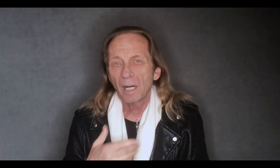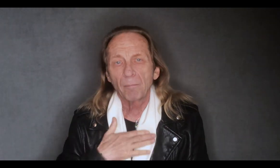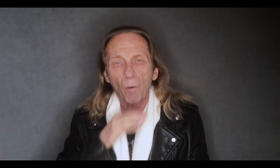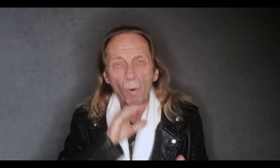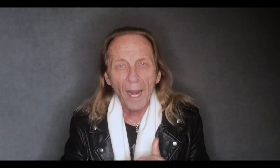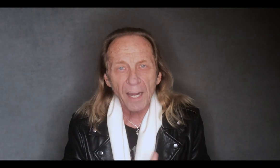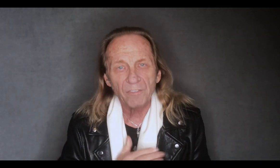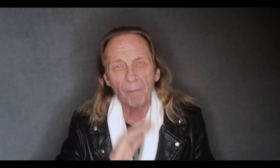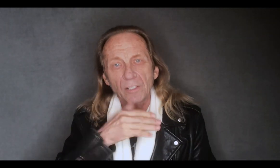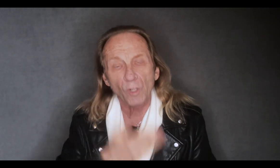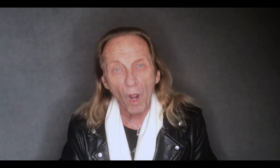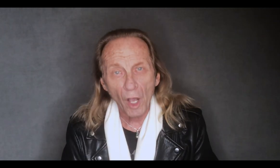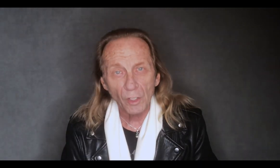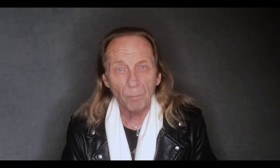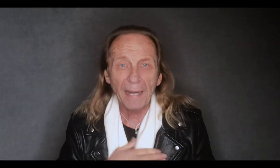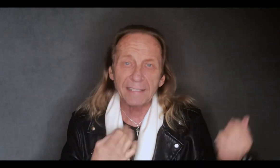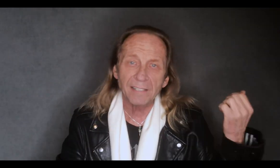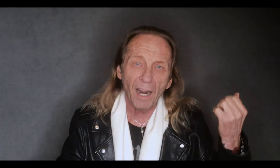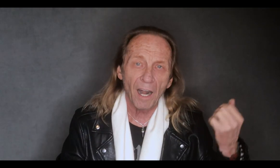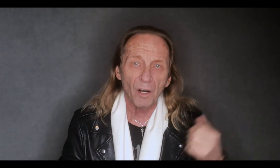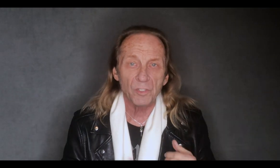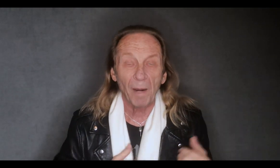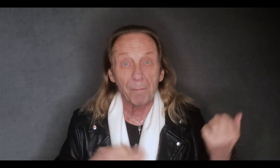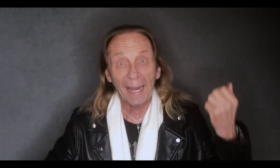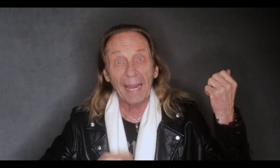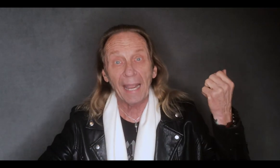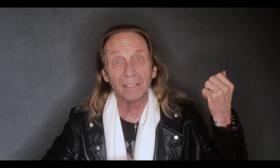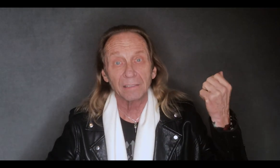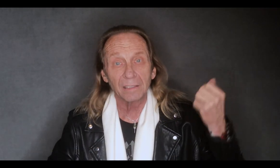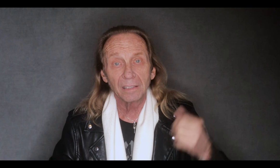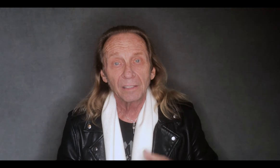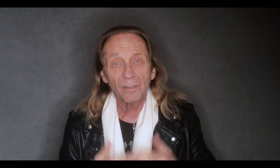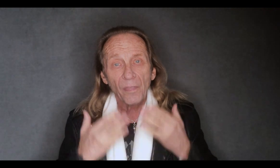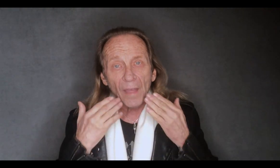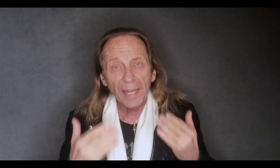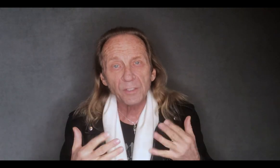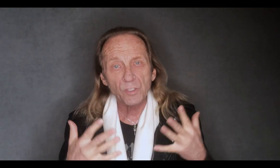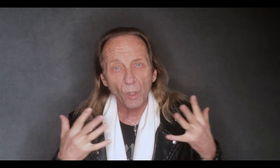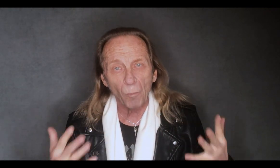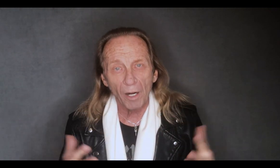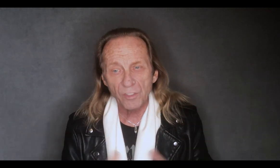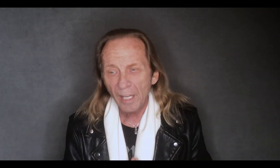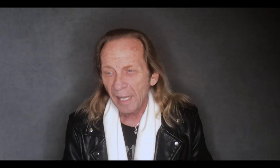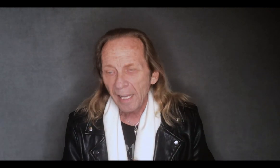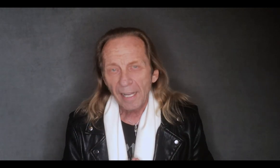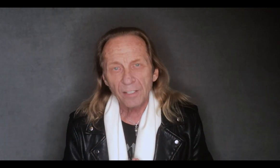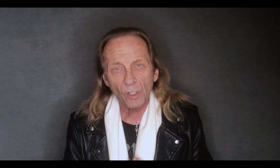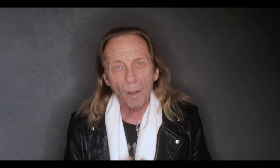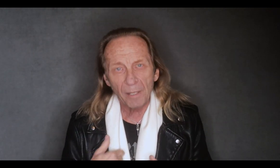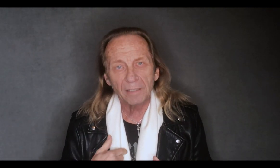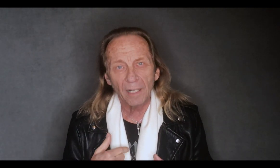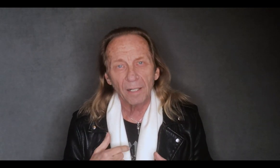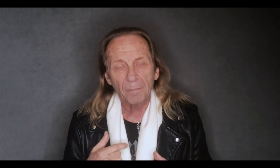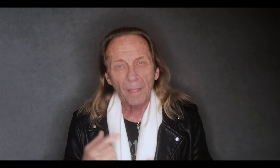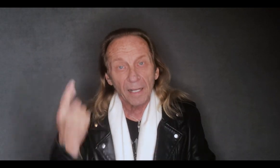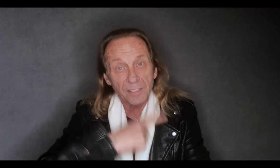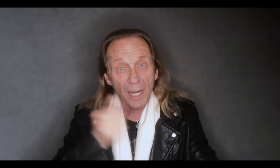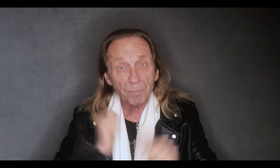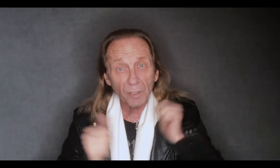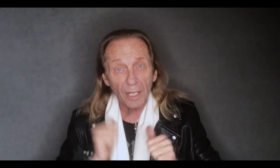My wife, my daughter, my guitars, my band. Thank you so much. And you know, I've been a day player